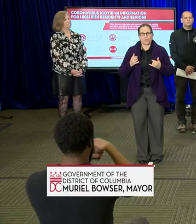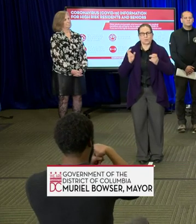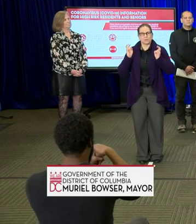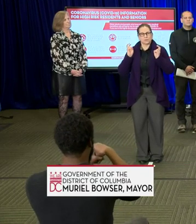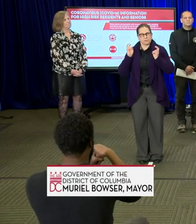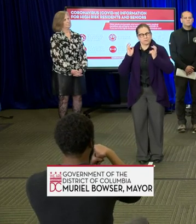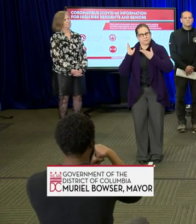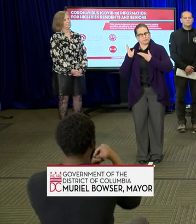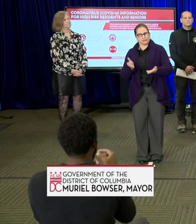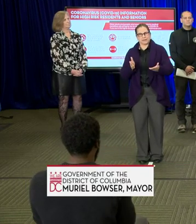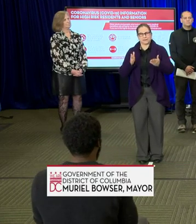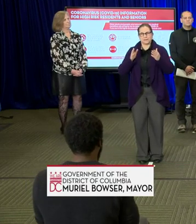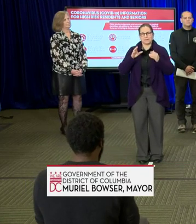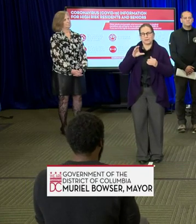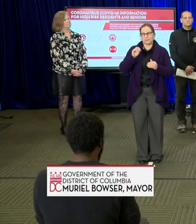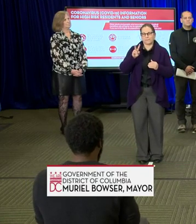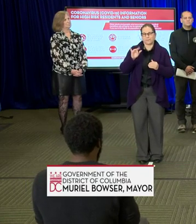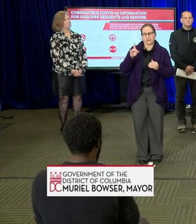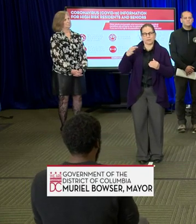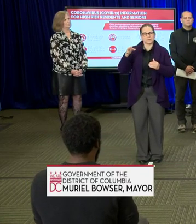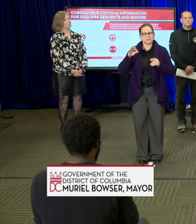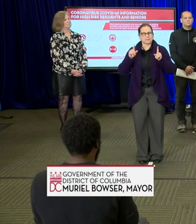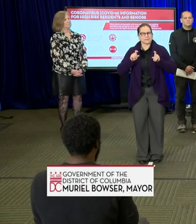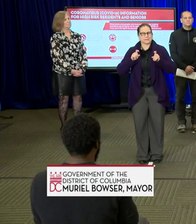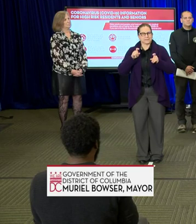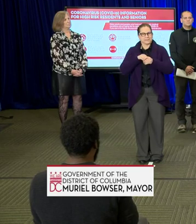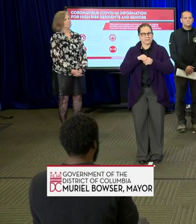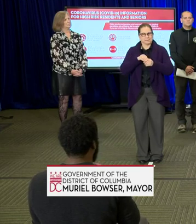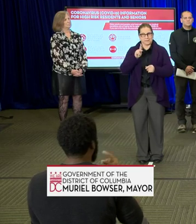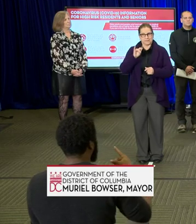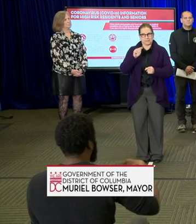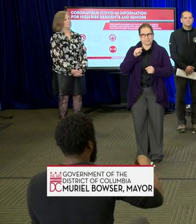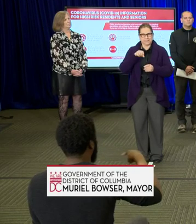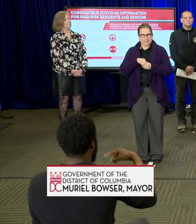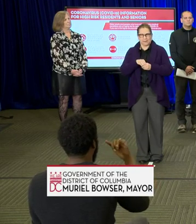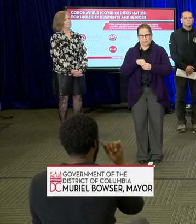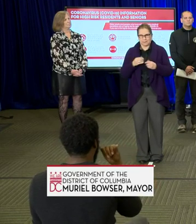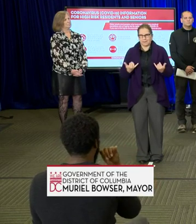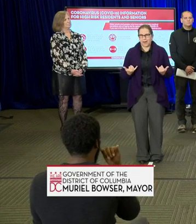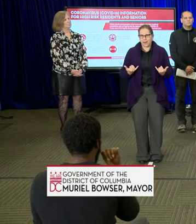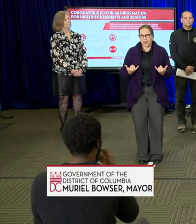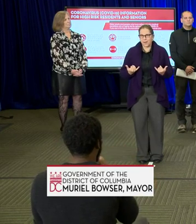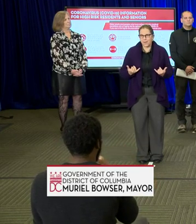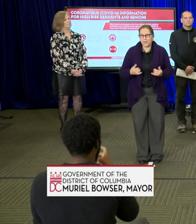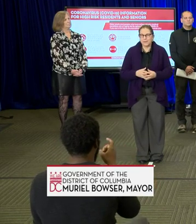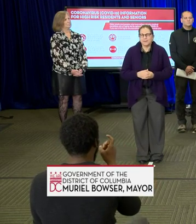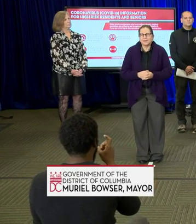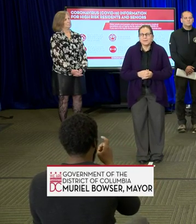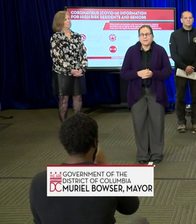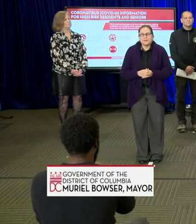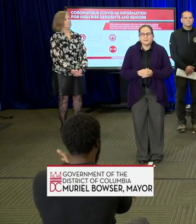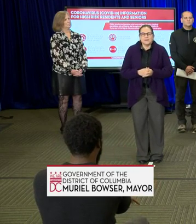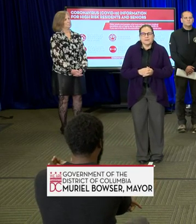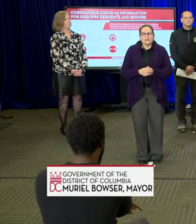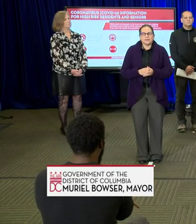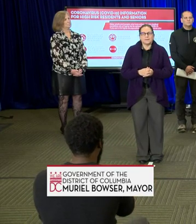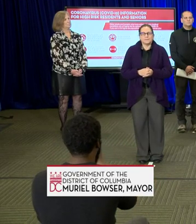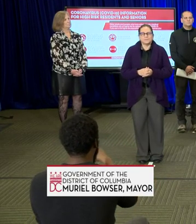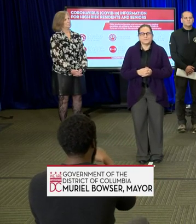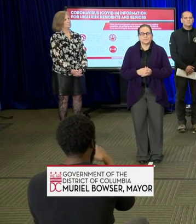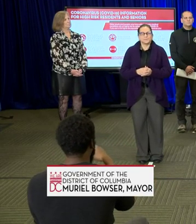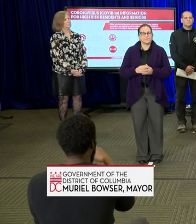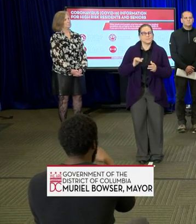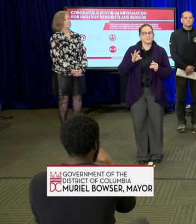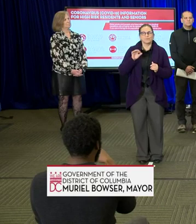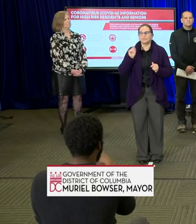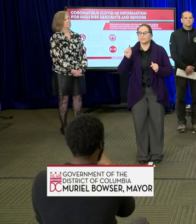for anyone that is anyone who has a clinical need for COVID-19 are touching base